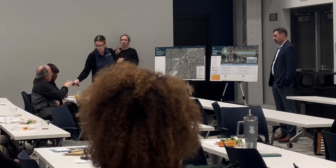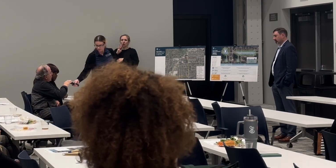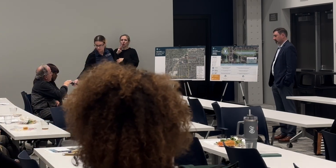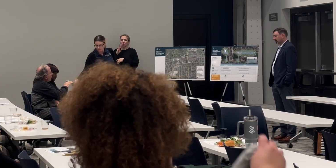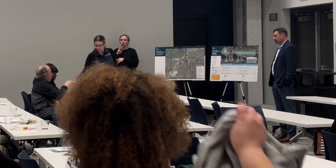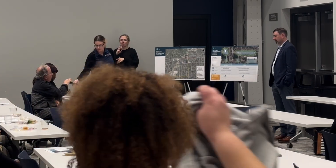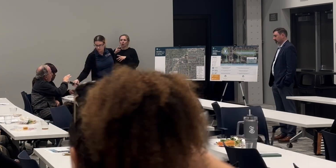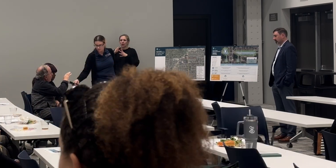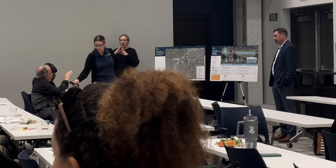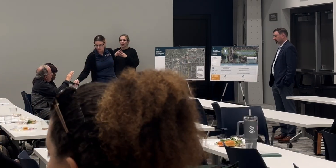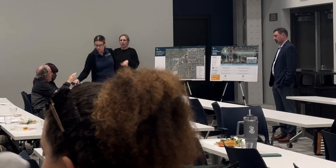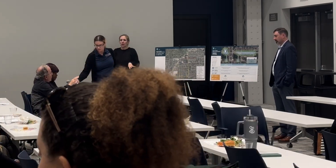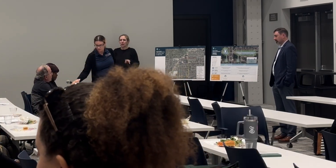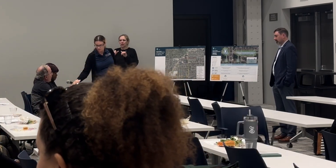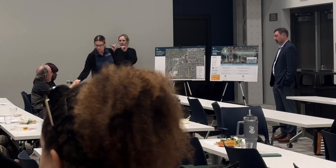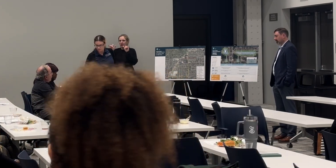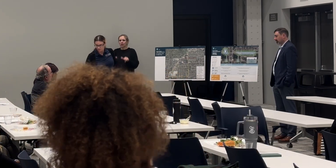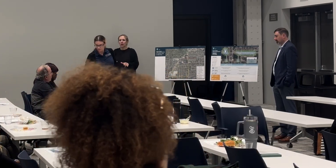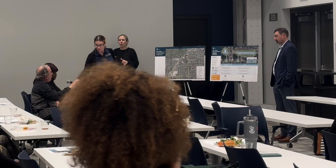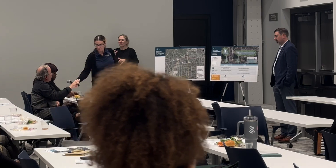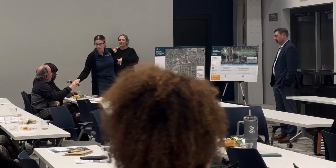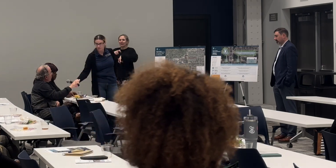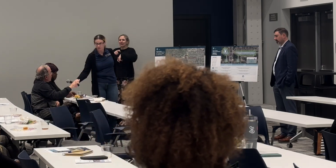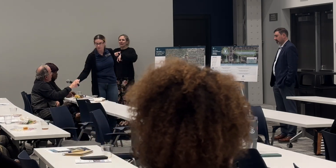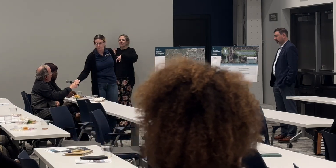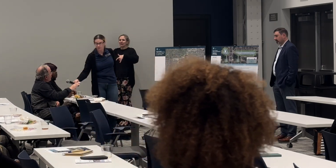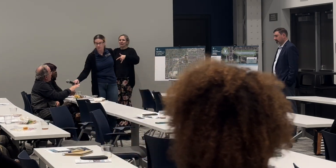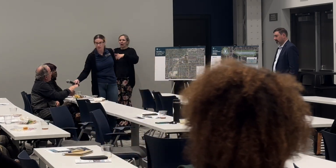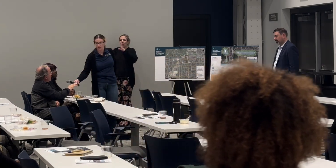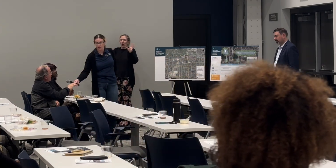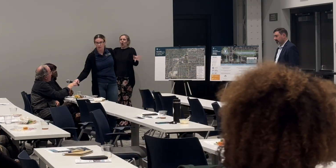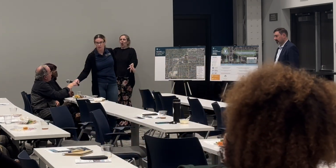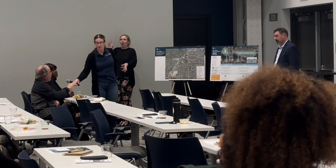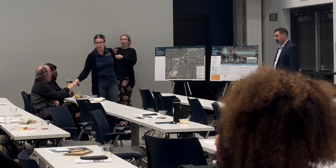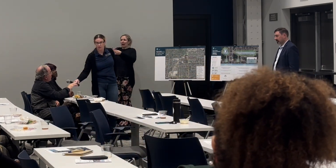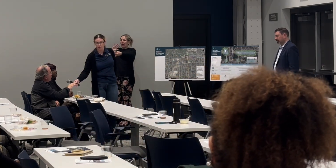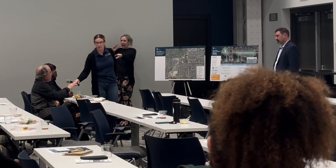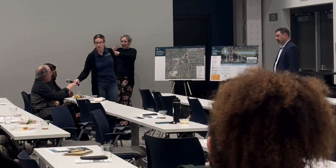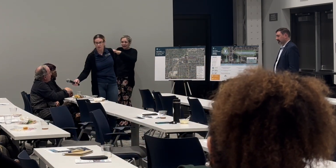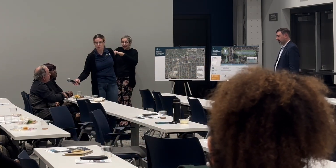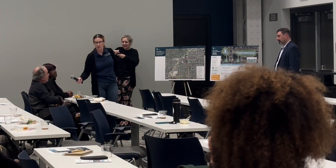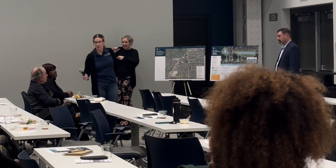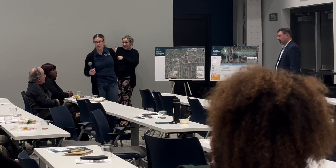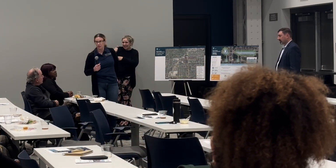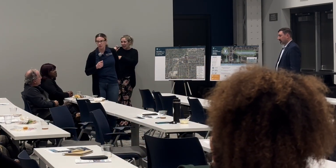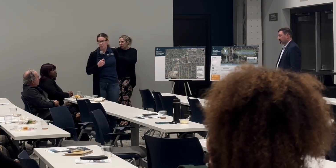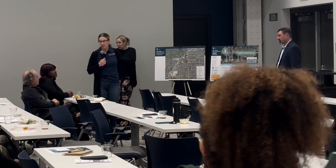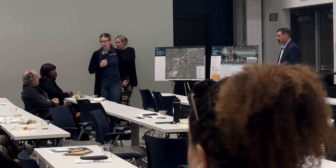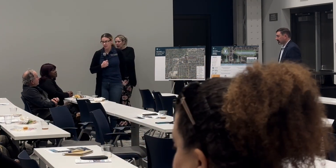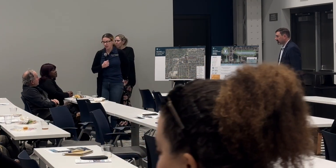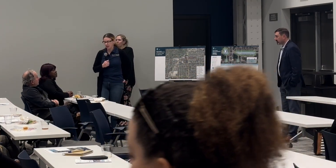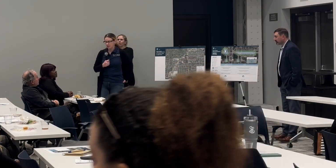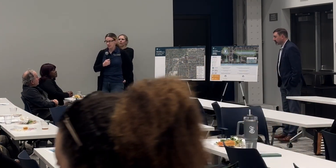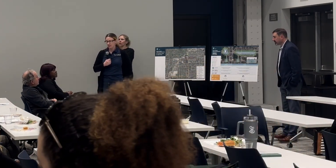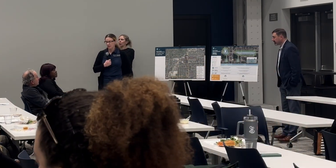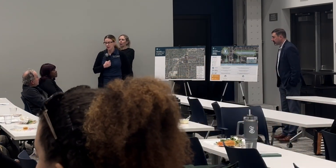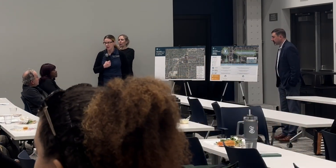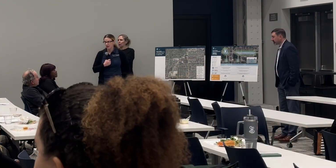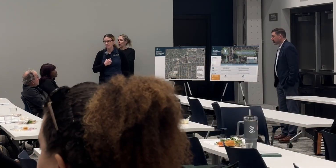What's the overall time frame you're speaking of? Decades? No, it's not